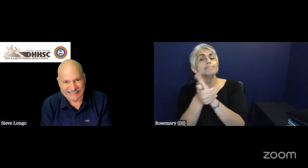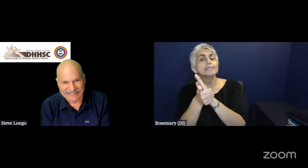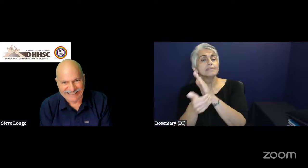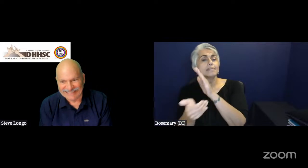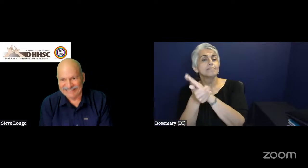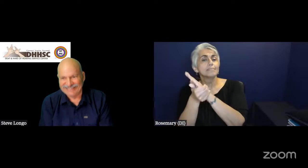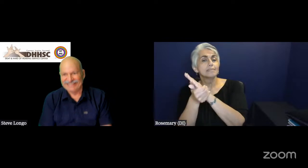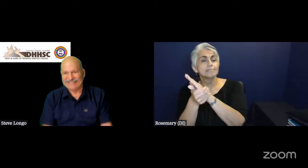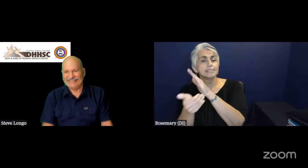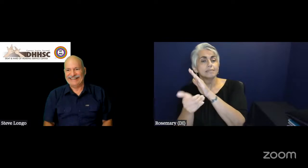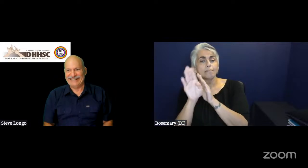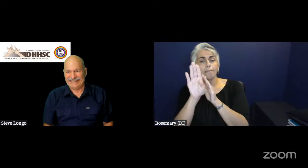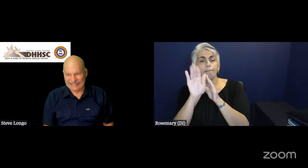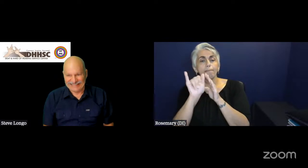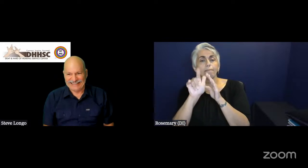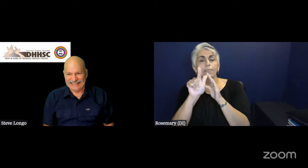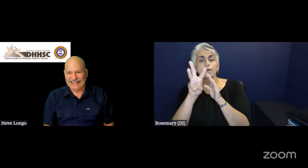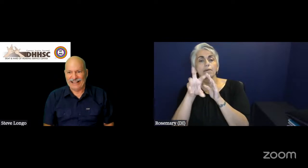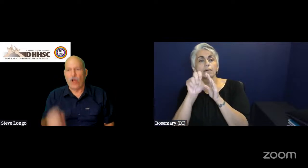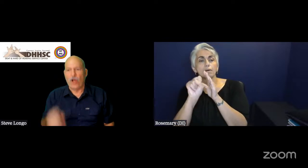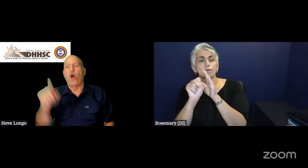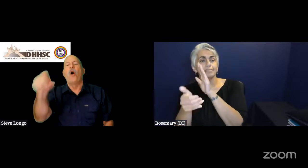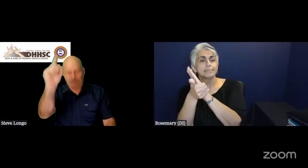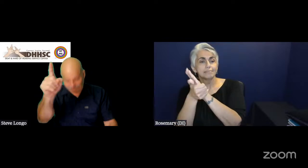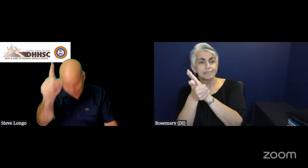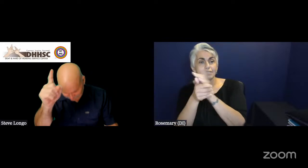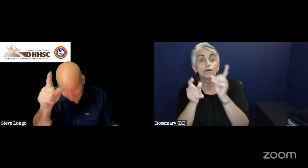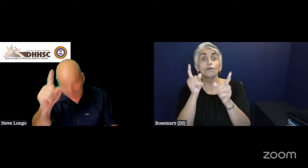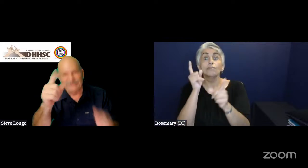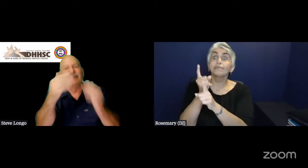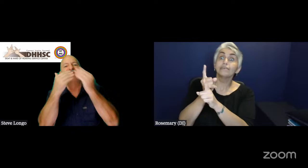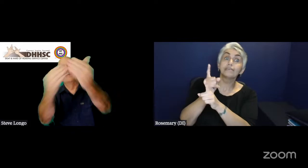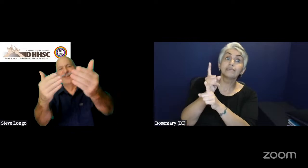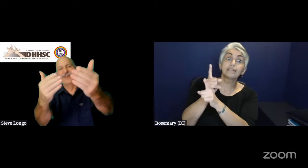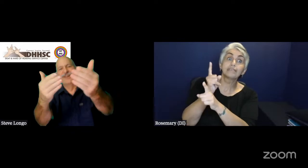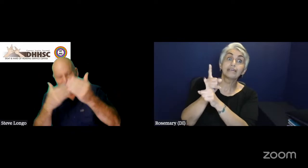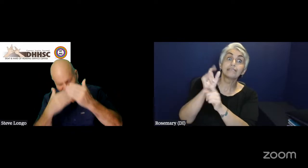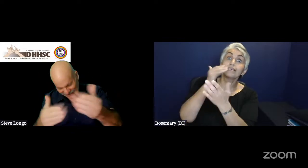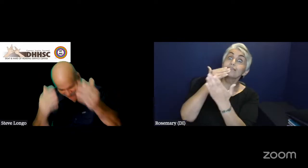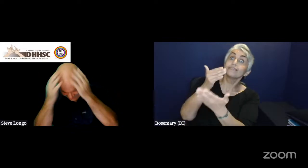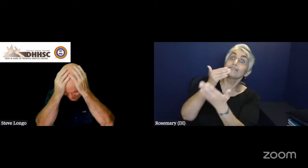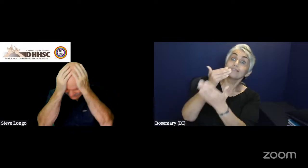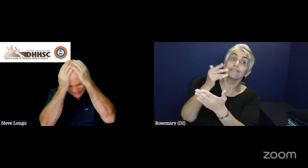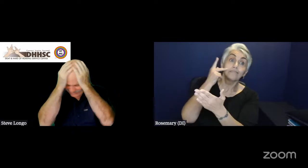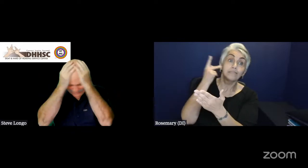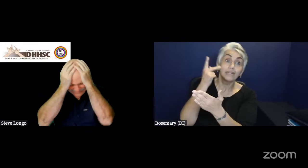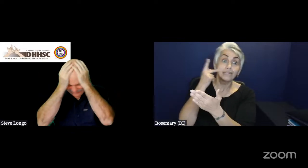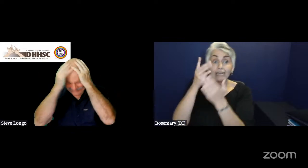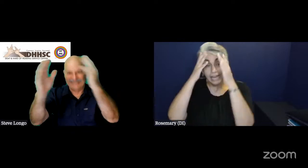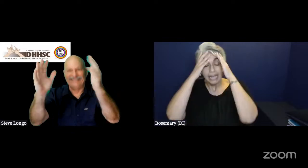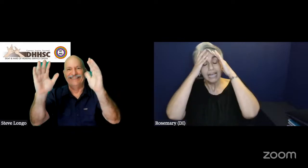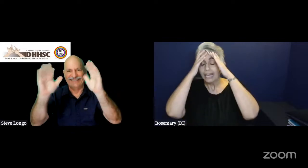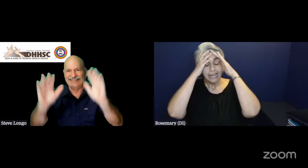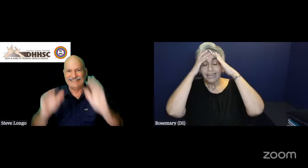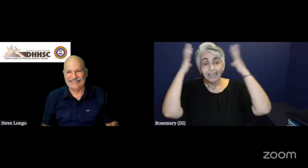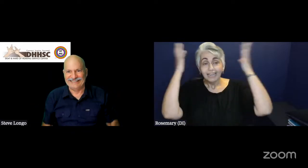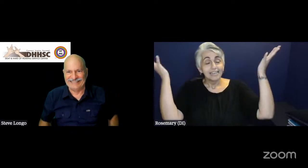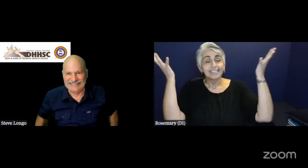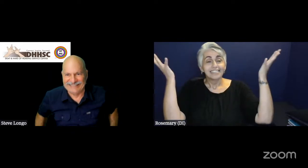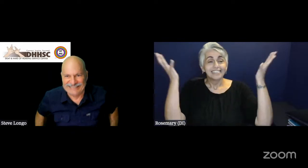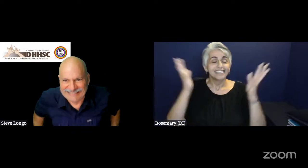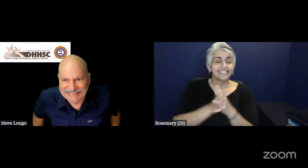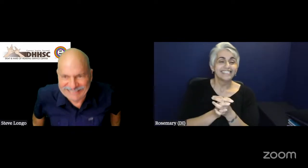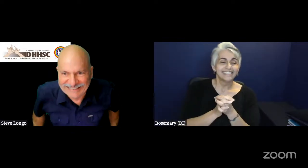was? Patty says the amendment to the bylaws. Thank you, Patty, says Steve Longo. Oh